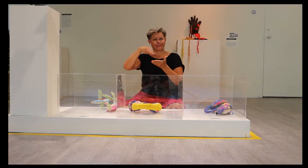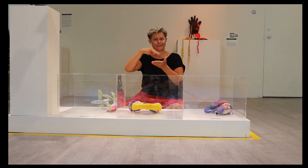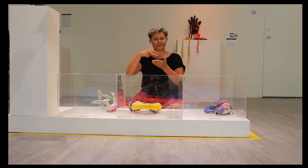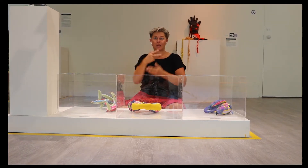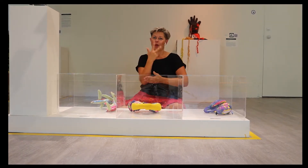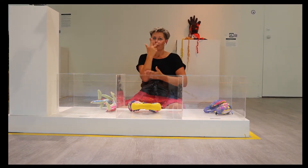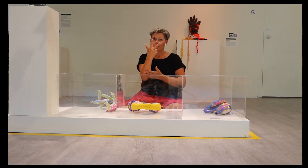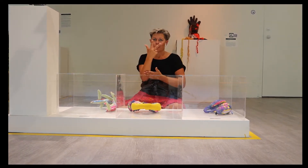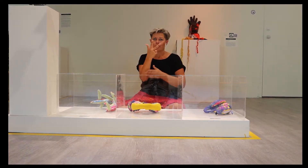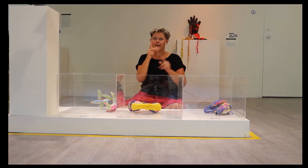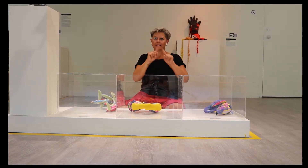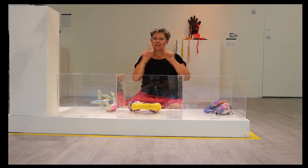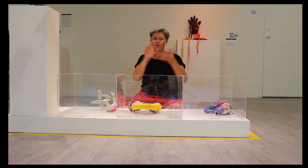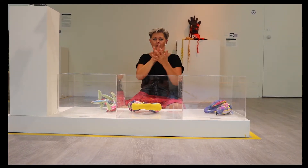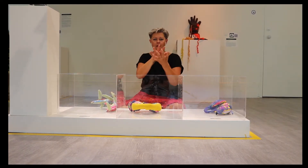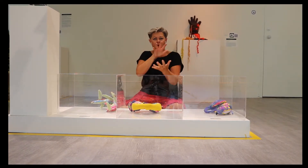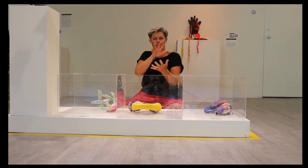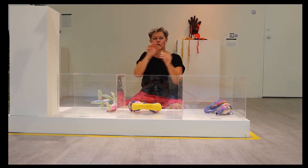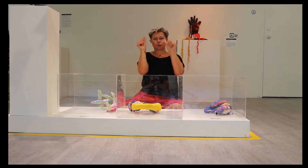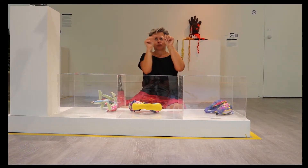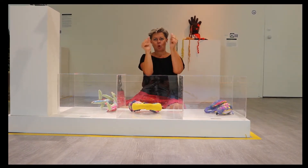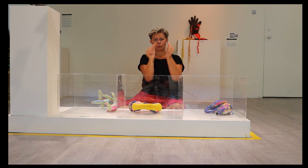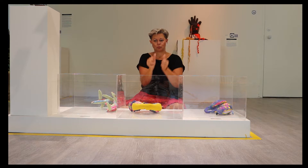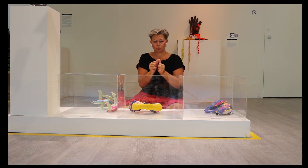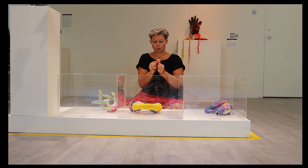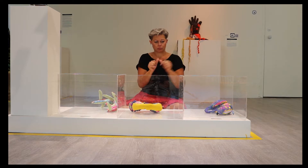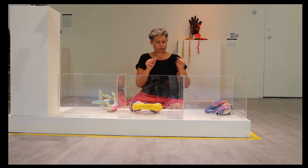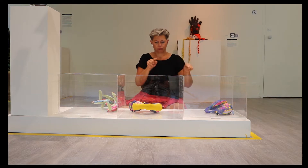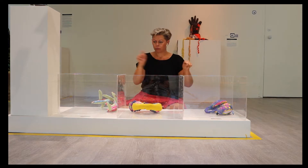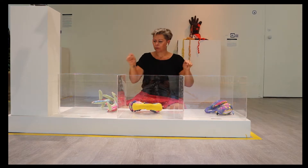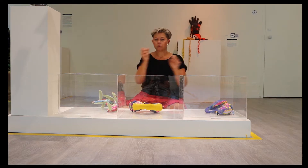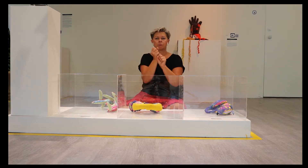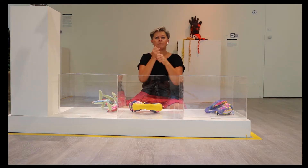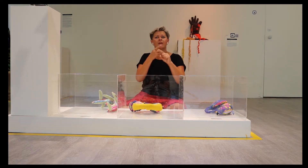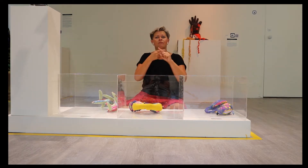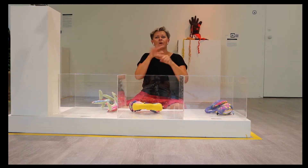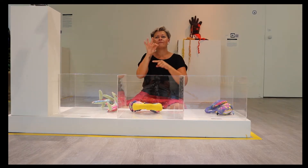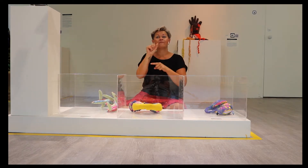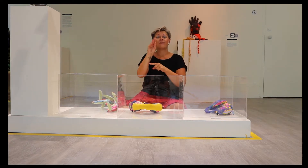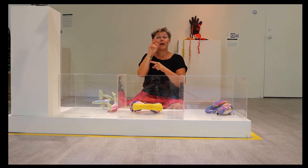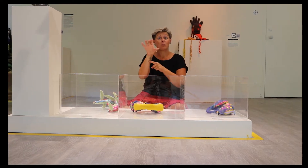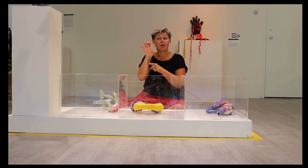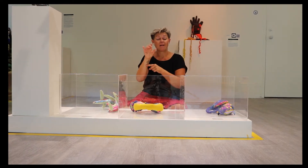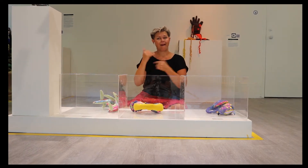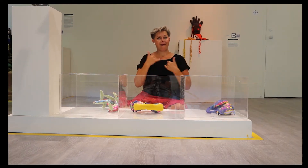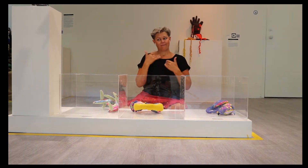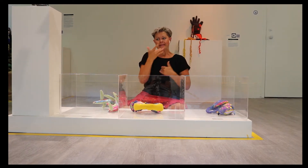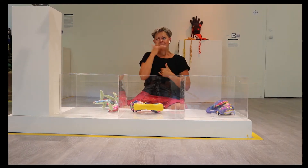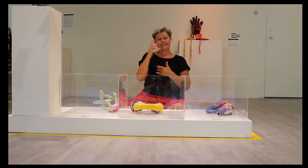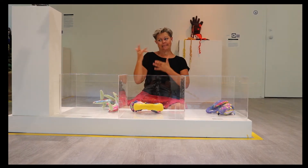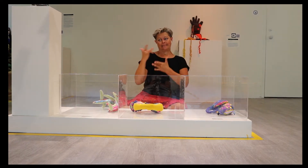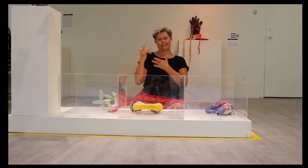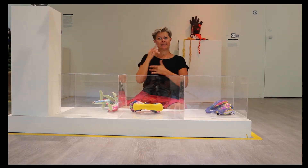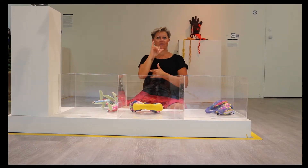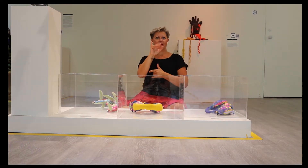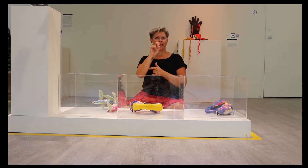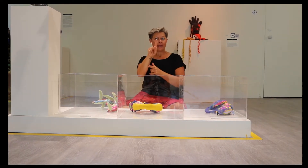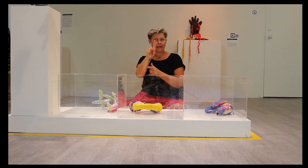3 small-sized abstract sculptures made from fabric printed with thermochromic ink, textured with relief